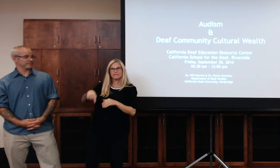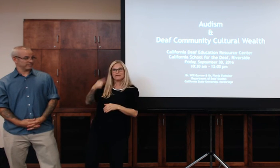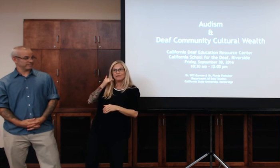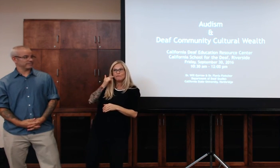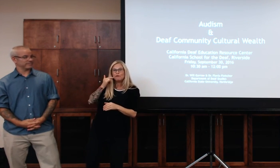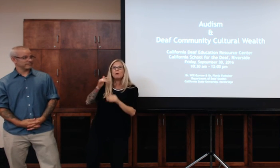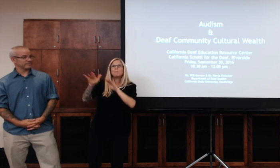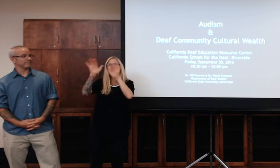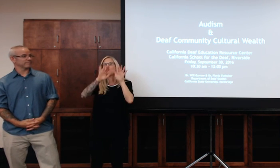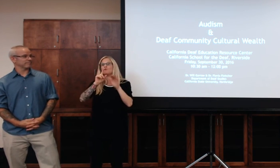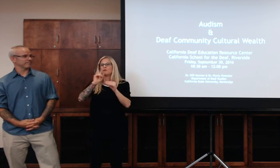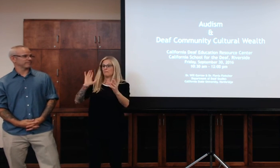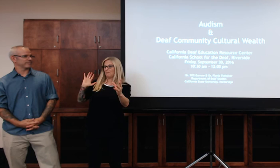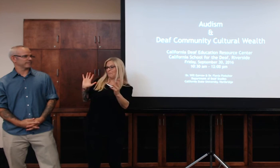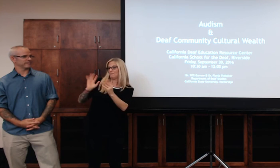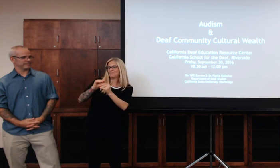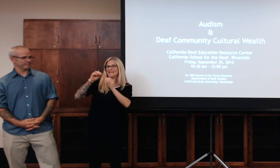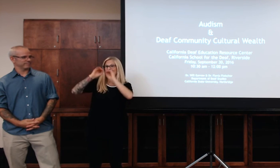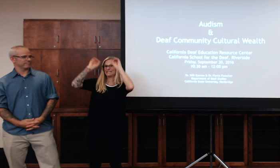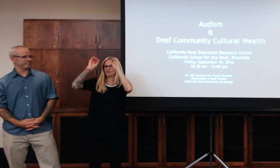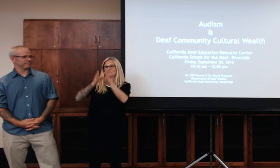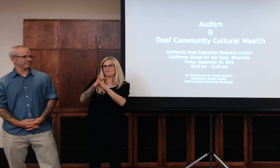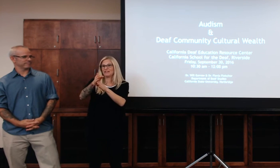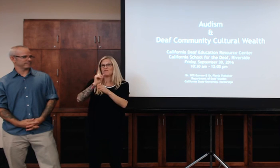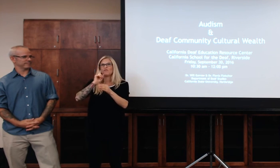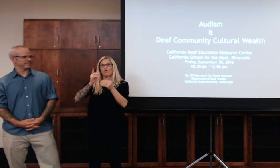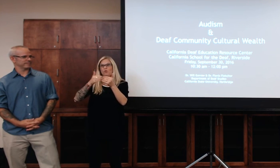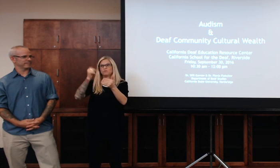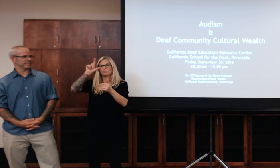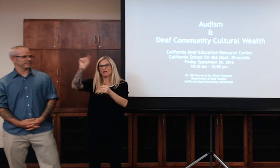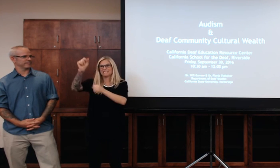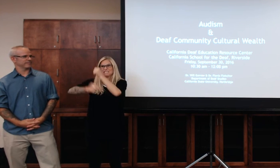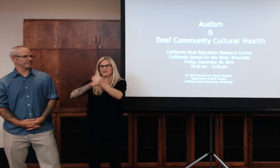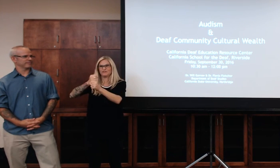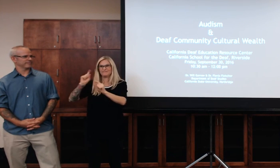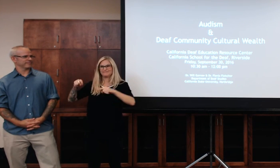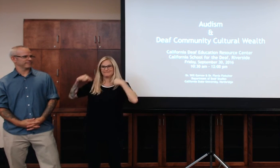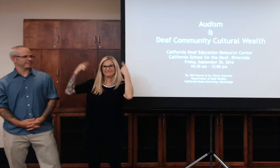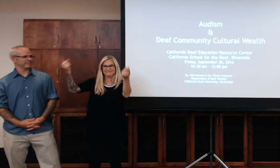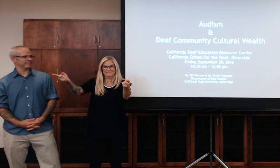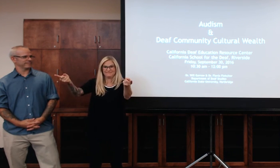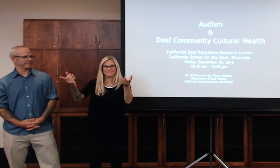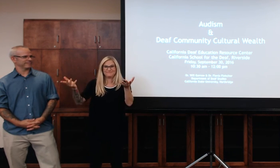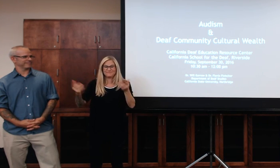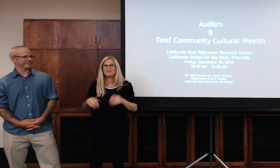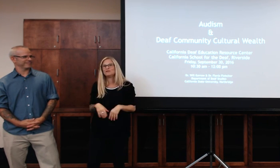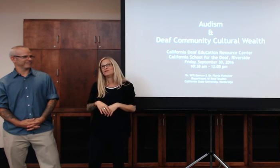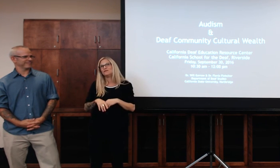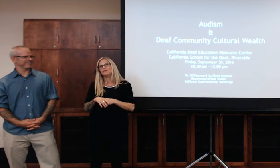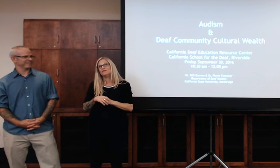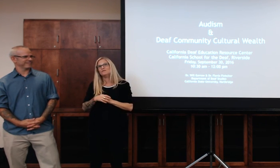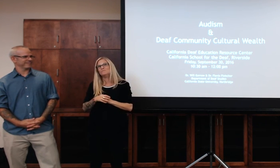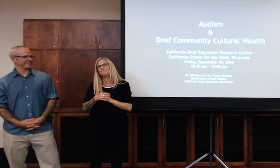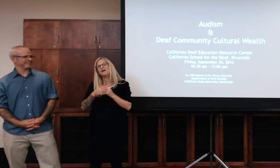in California. So overall, in the teaching field, I've been here for more than 20 years.